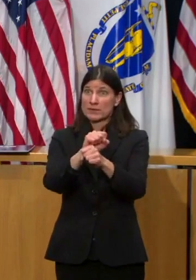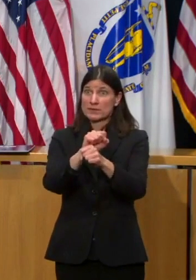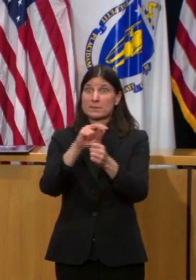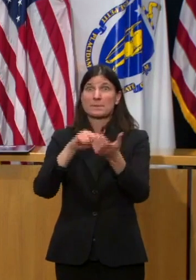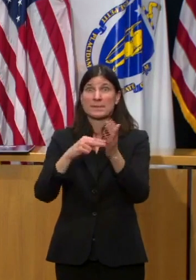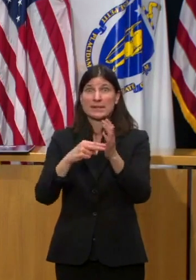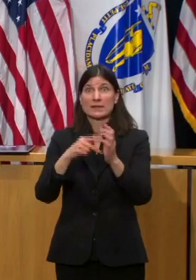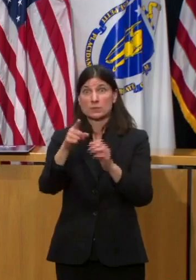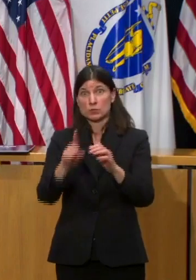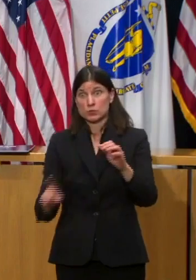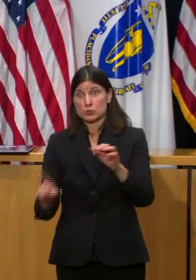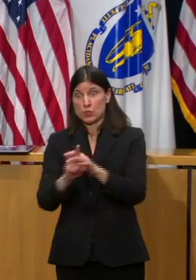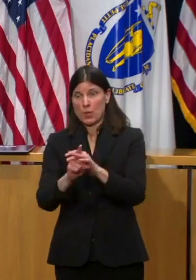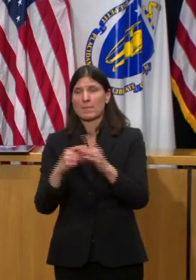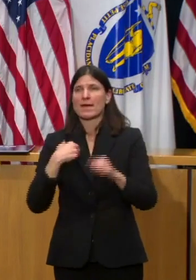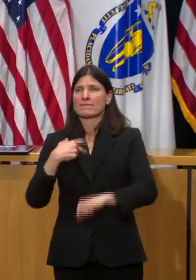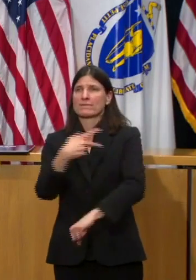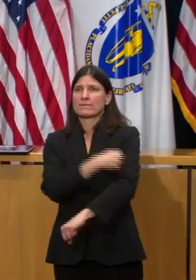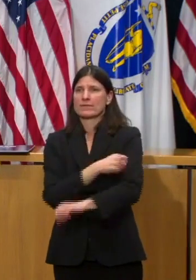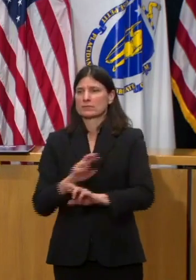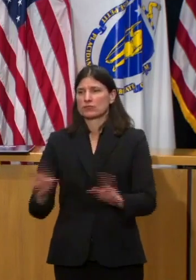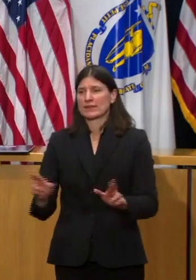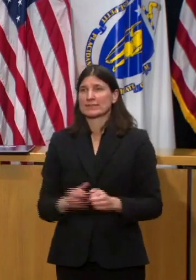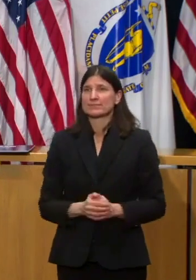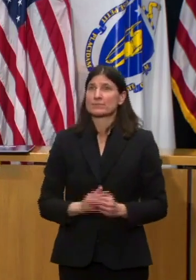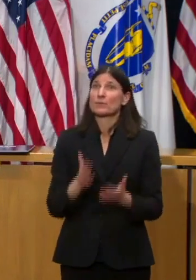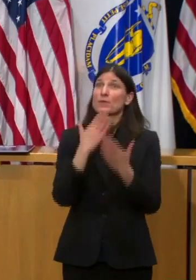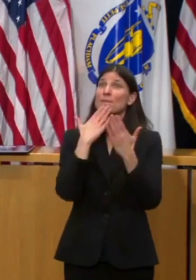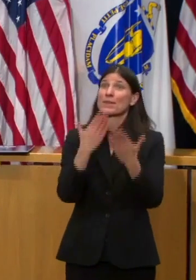going forward. Thanks, guys. Thanks, everybody.